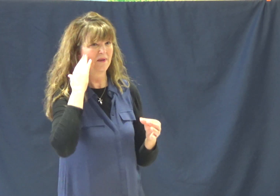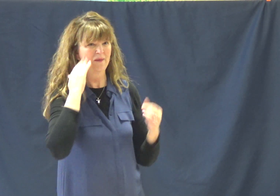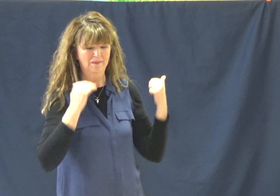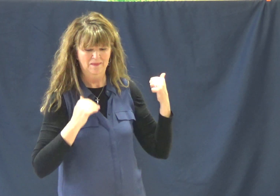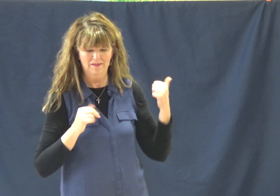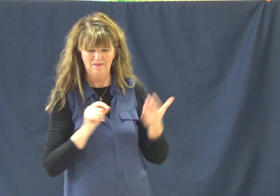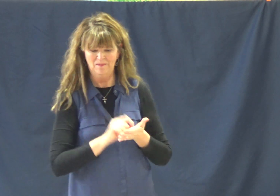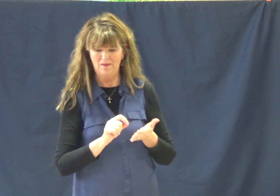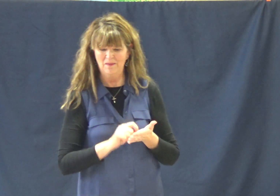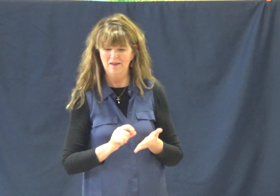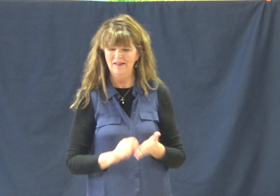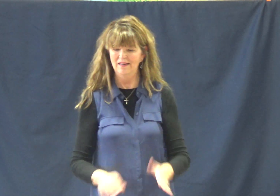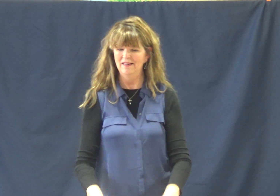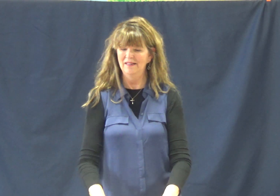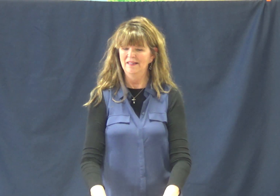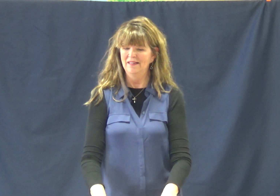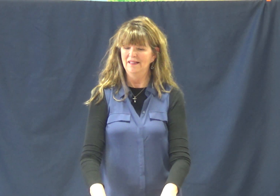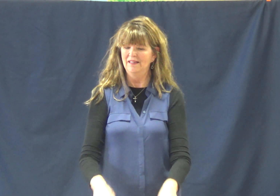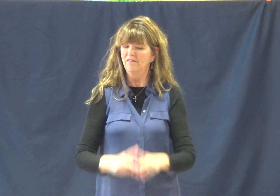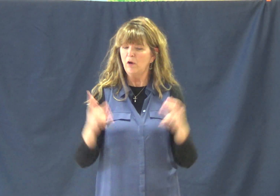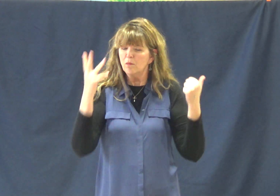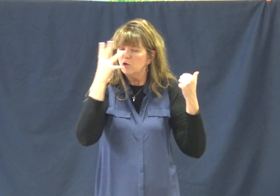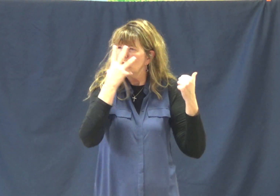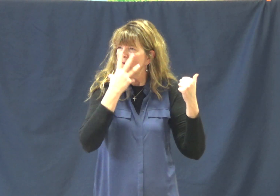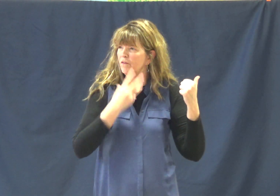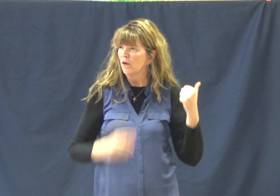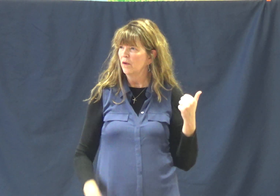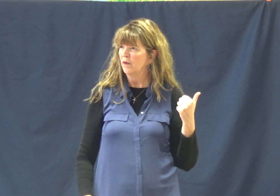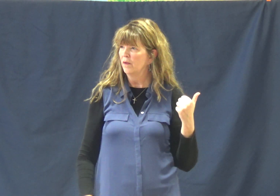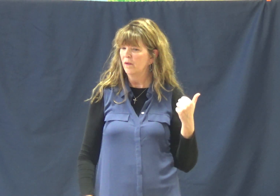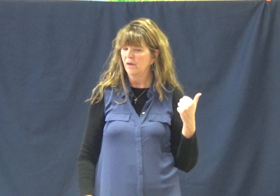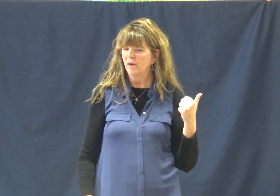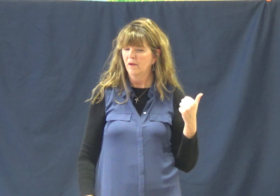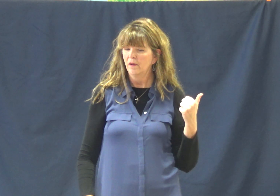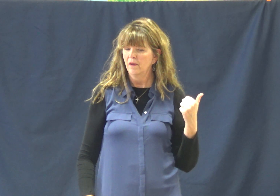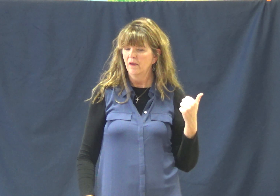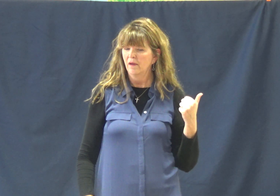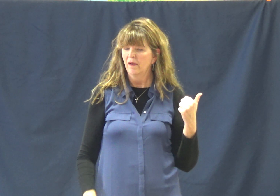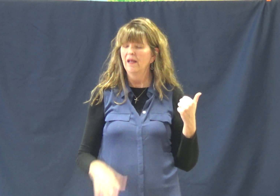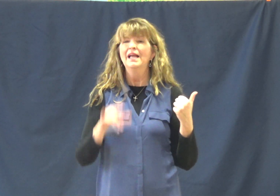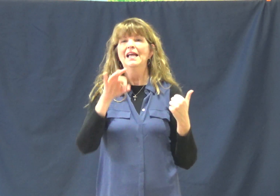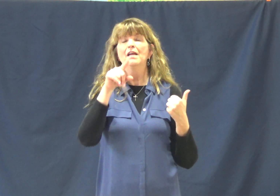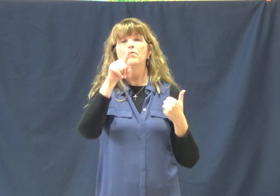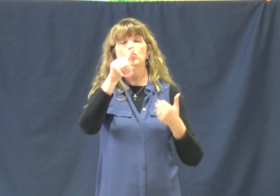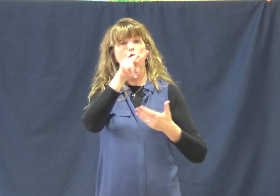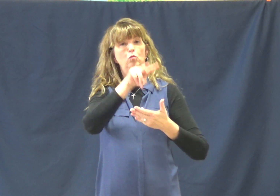like we do sometimes for the reader, and then the congregation responds.